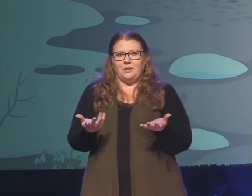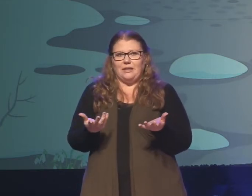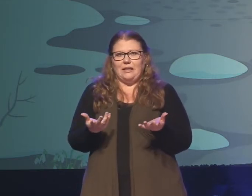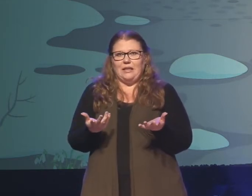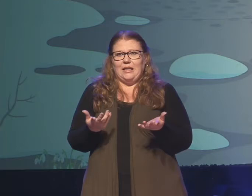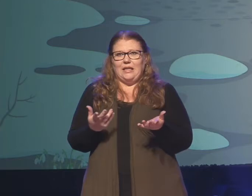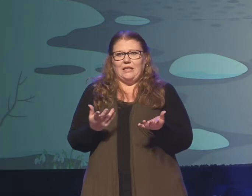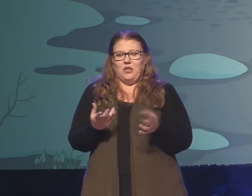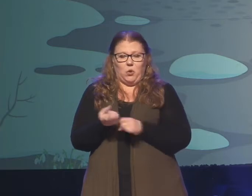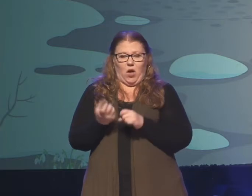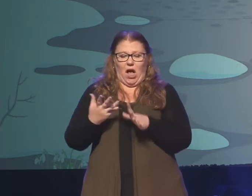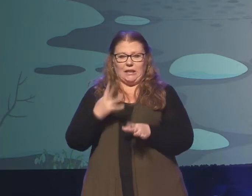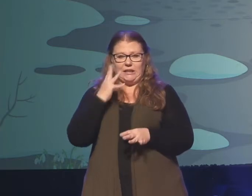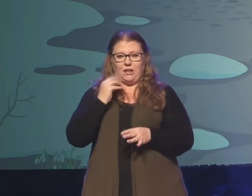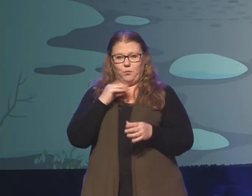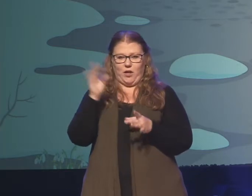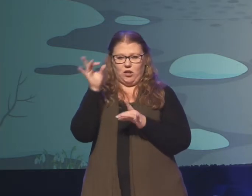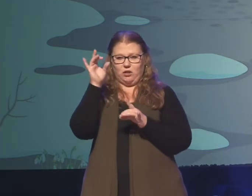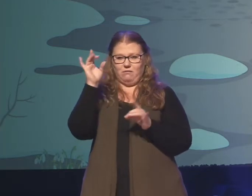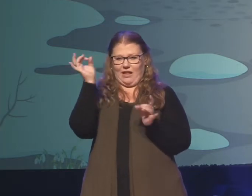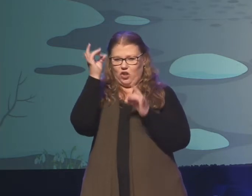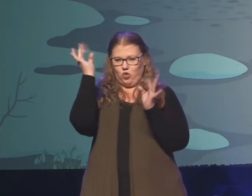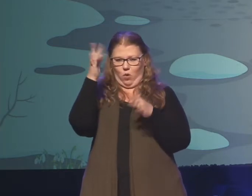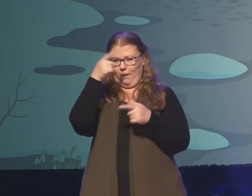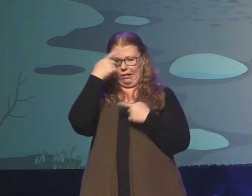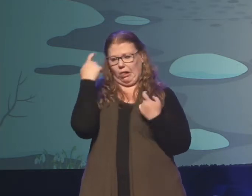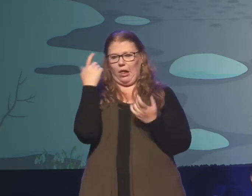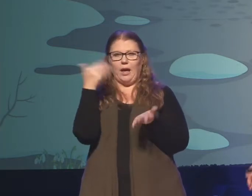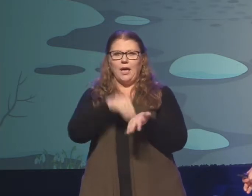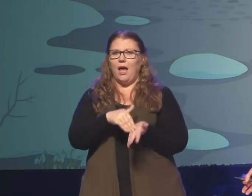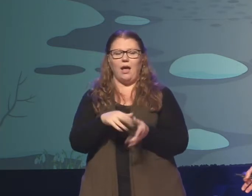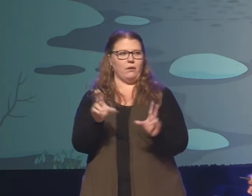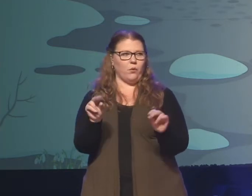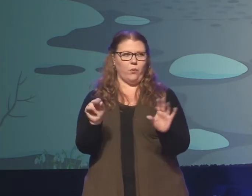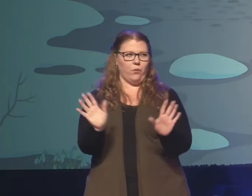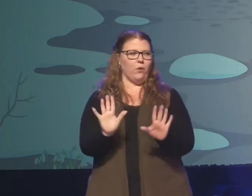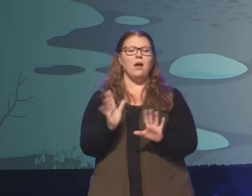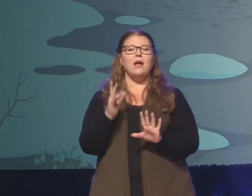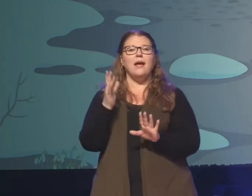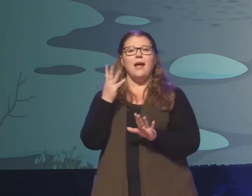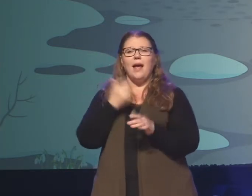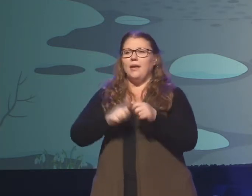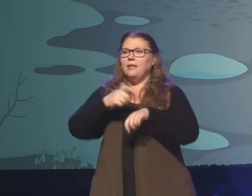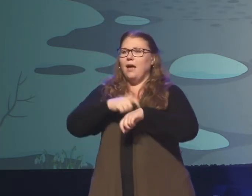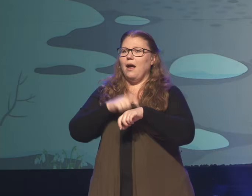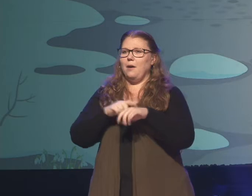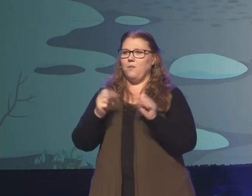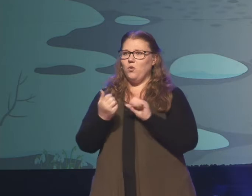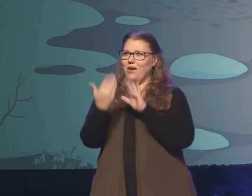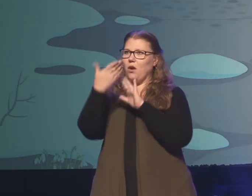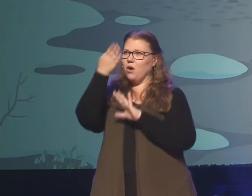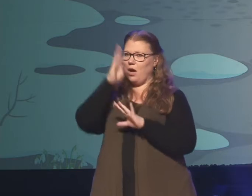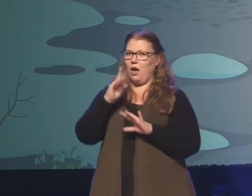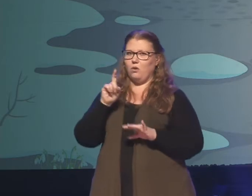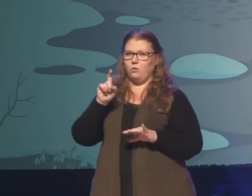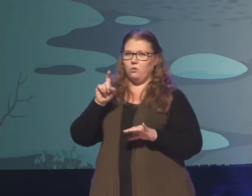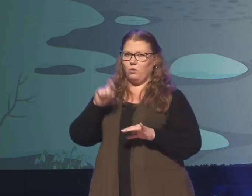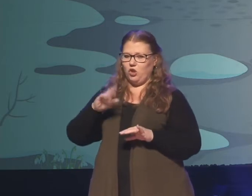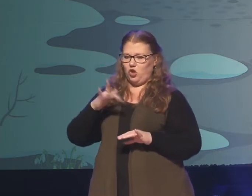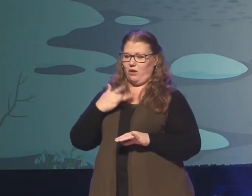re-experience trauma in our lives, right? That's not what we're about, okay? And really, anytime you encounter God, we should feel